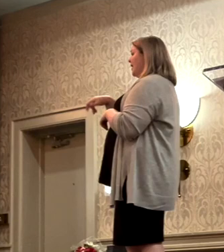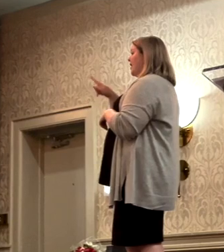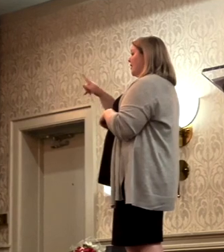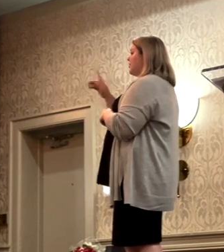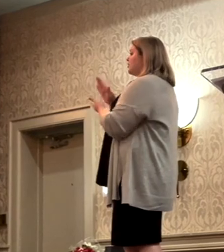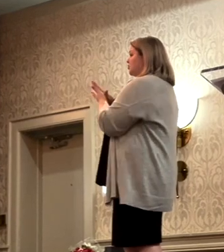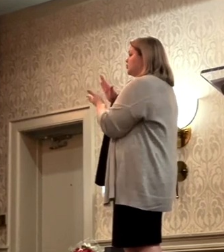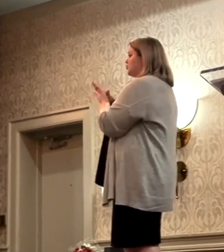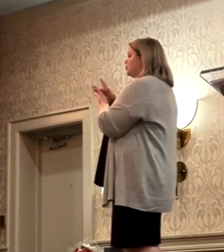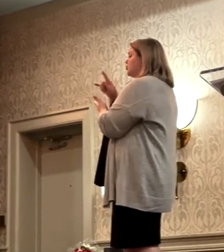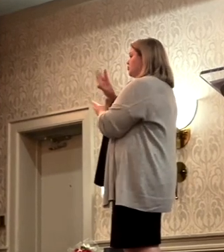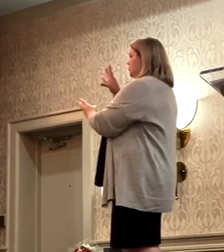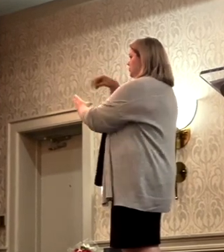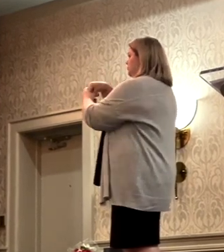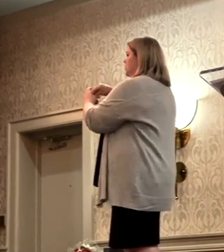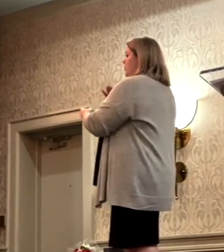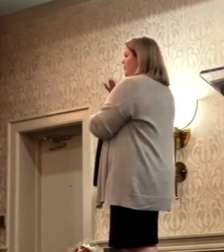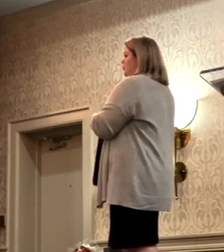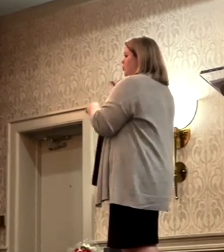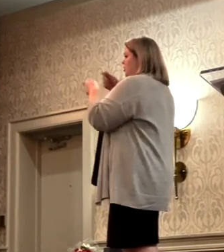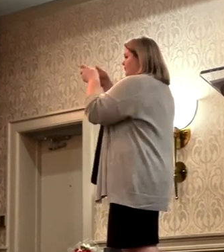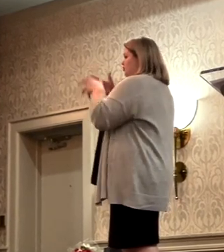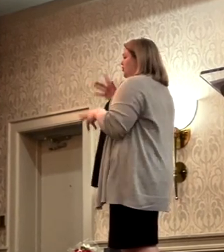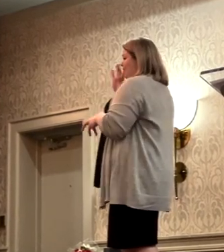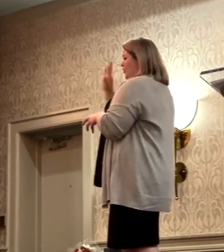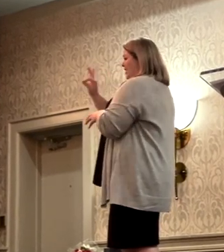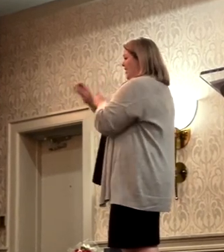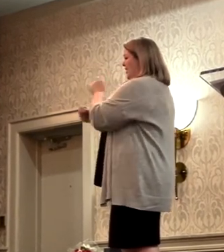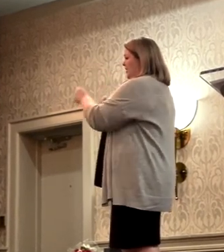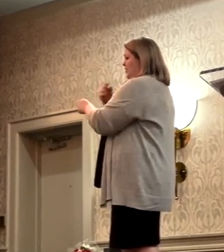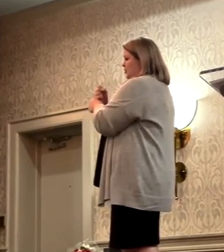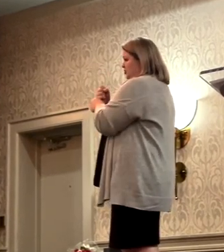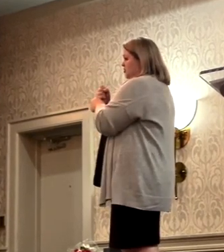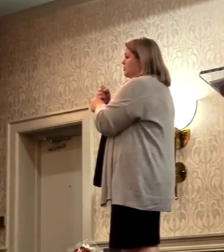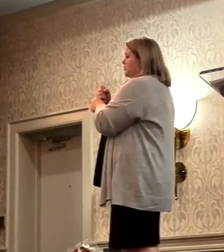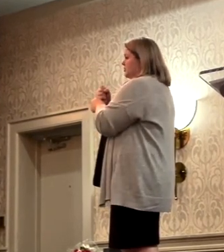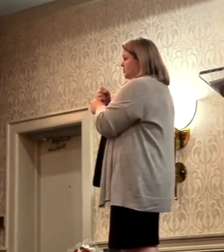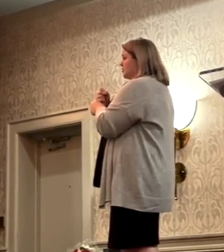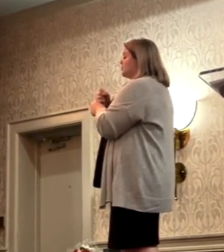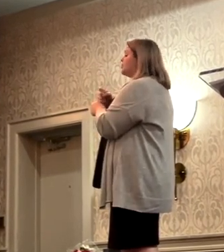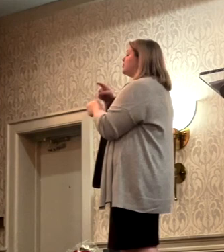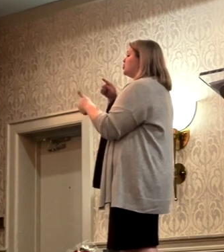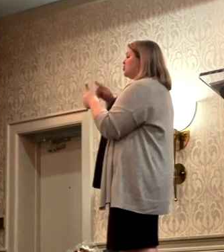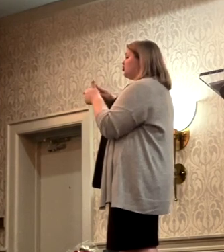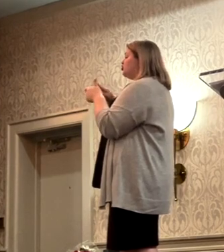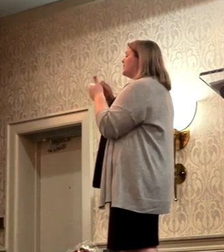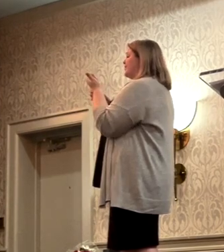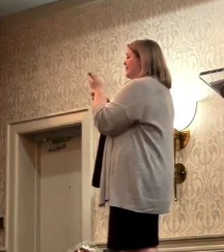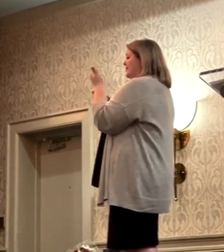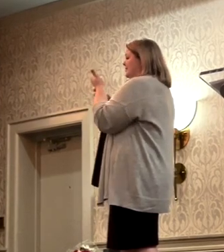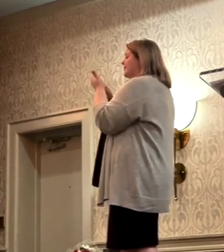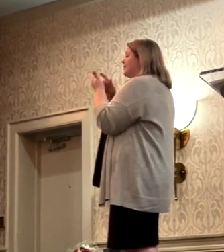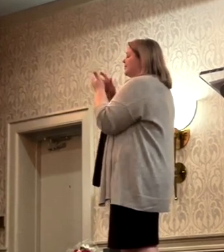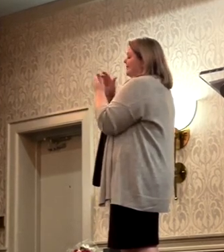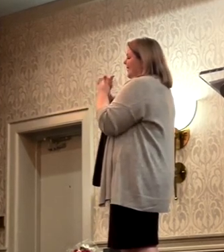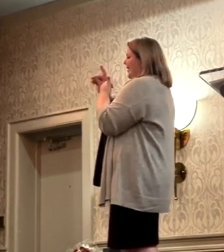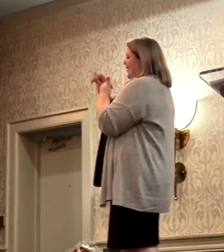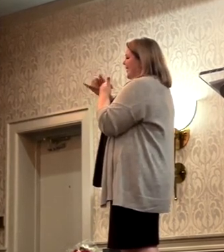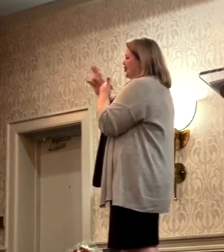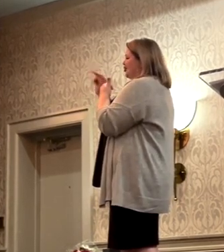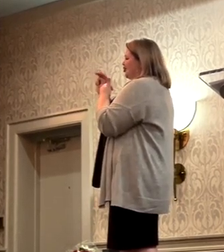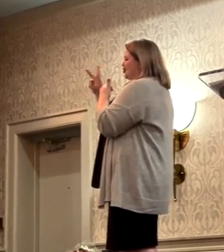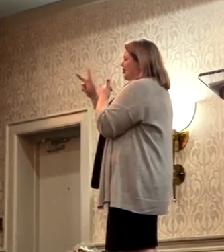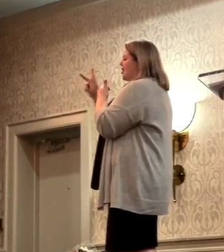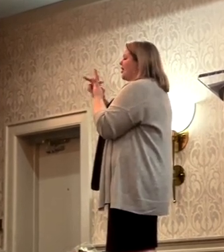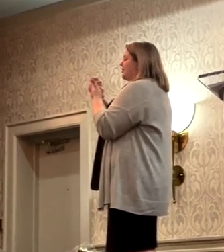devotedly served on the board of directors for 9 years. She was an adjunct professor of law at the school and